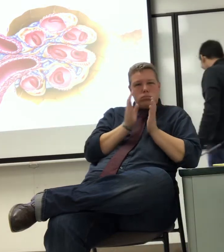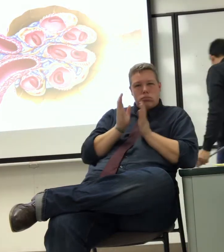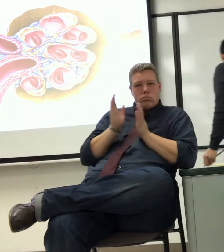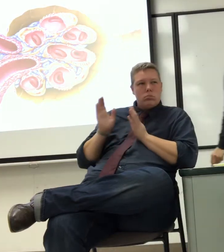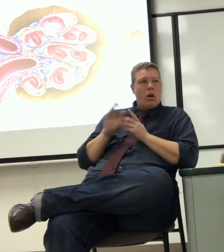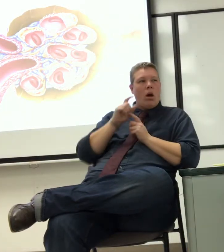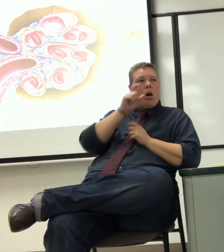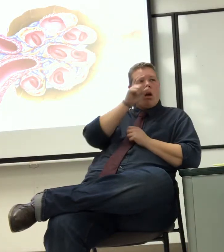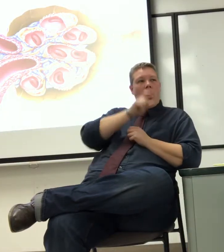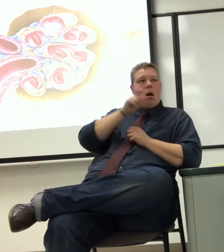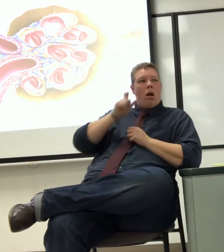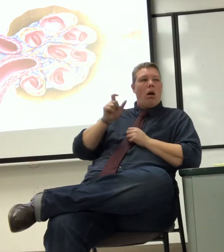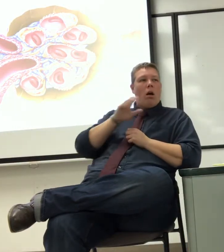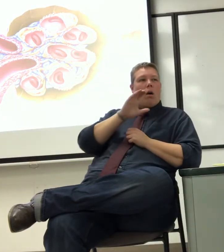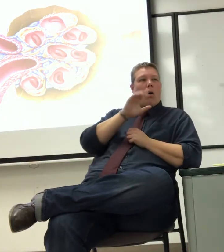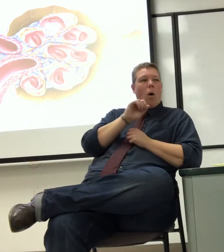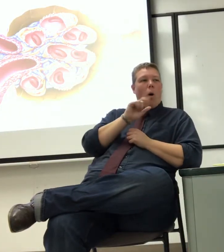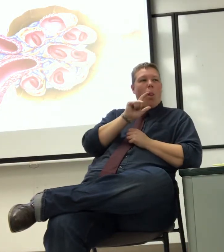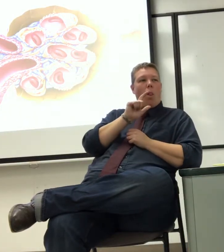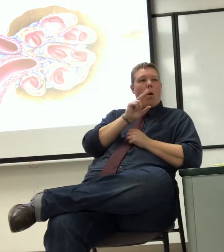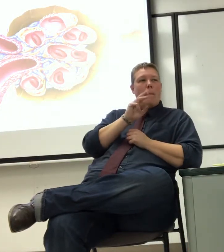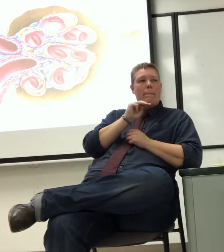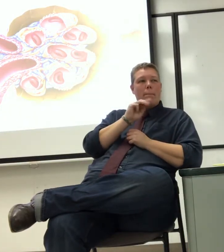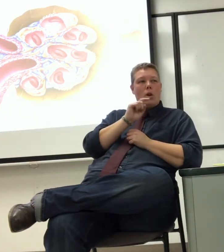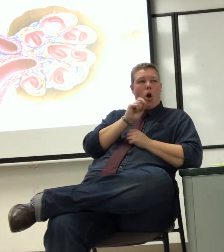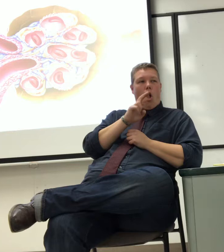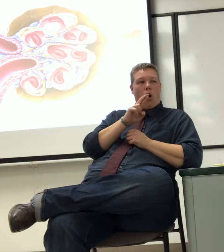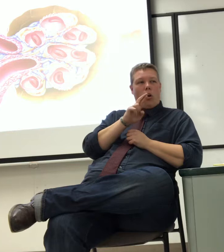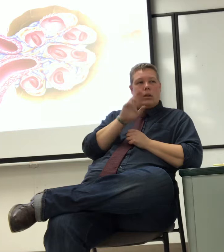1, macula densa.